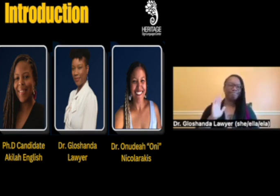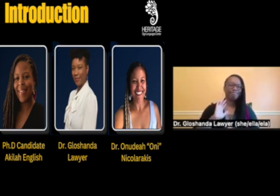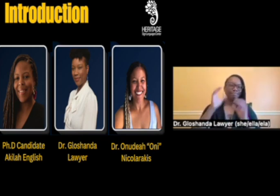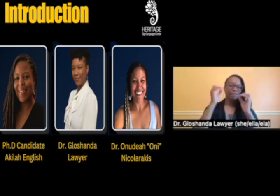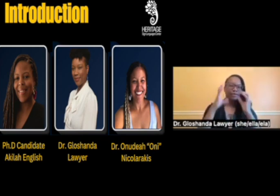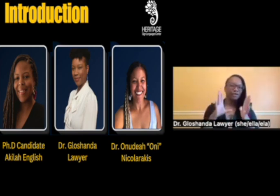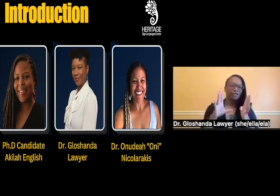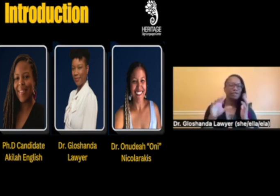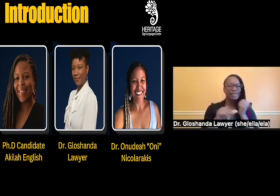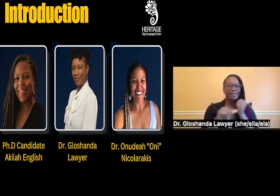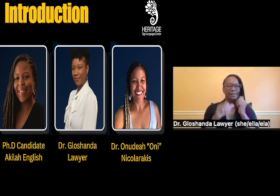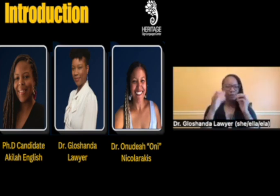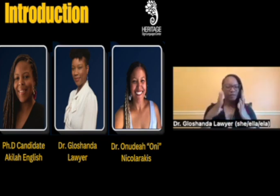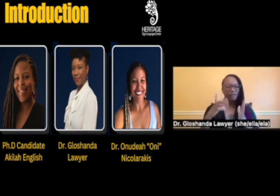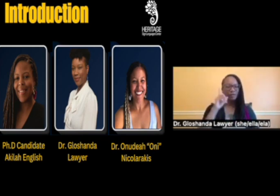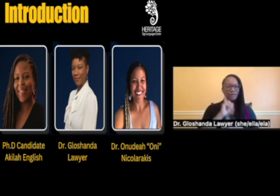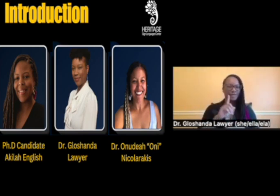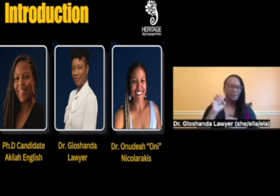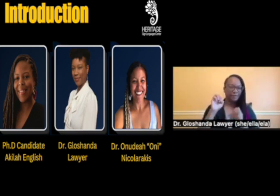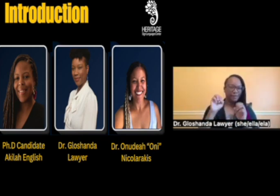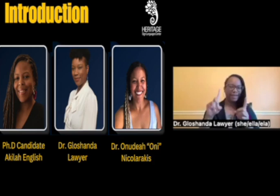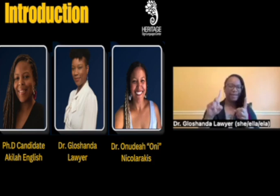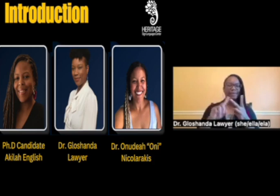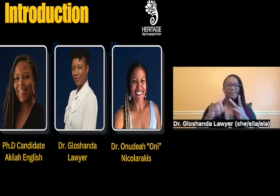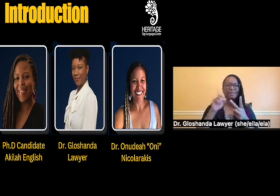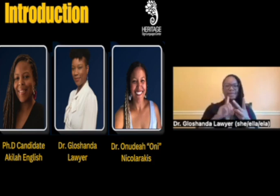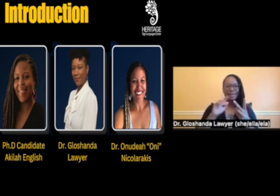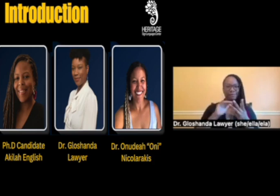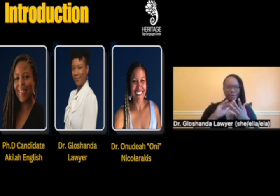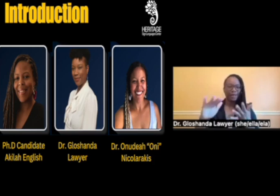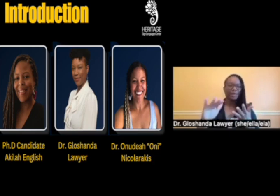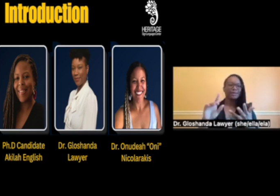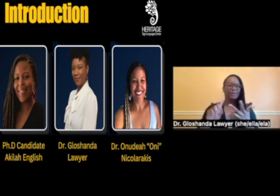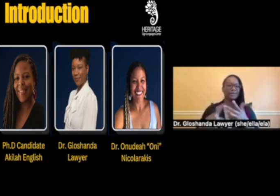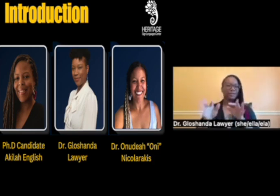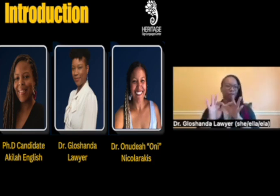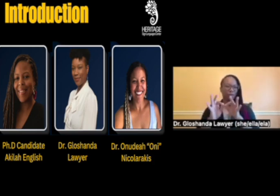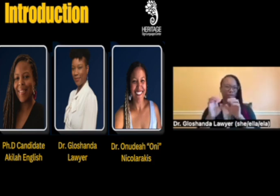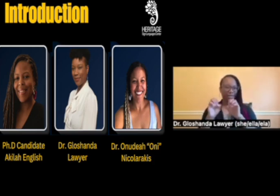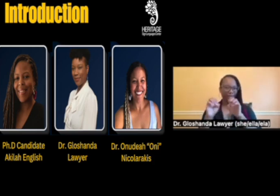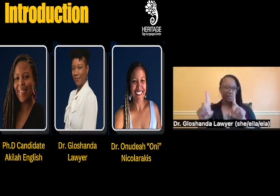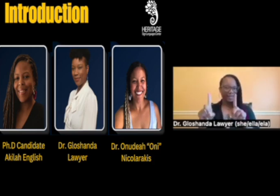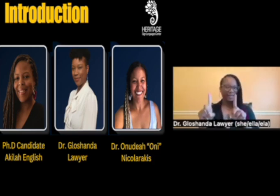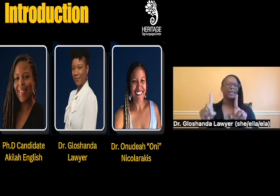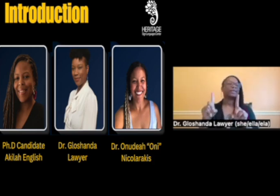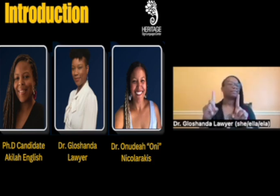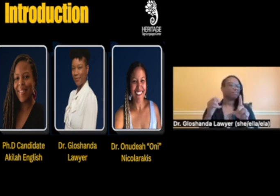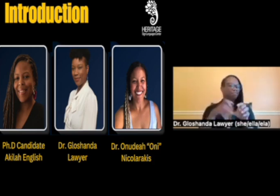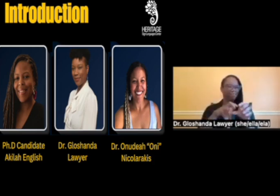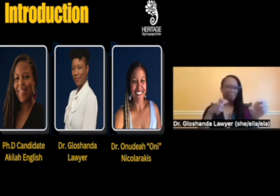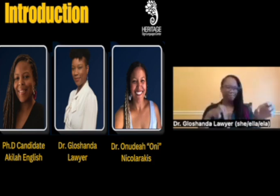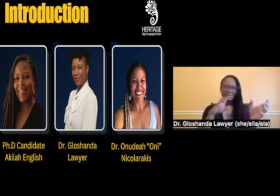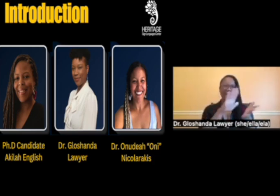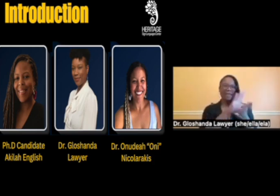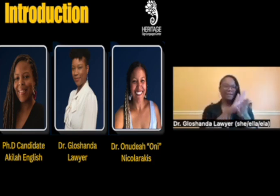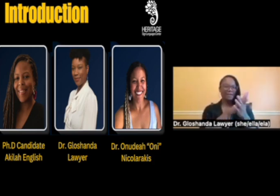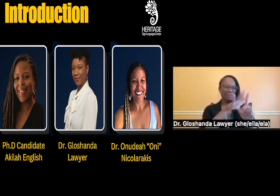Hello, everyone. I was a professor and teacher of deaf ed and deaf studies. I'm also an